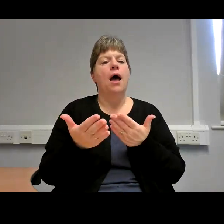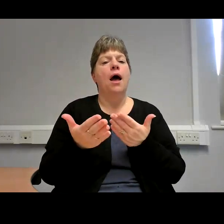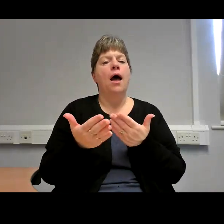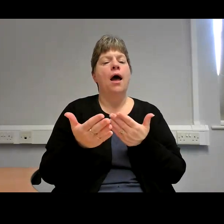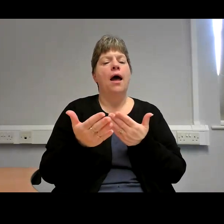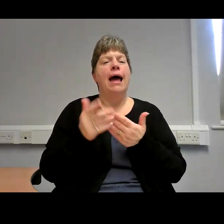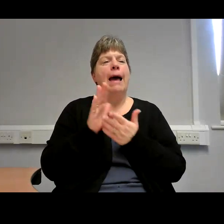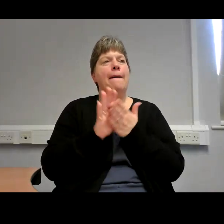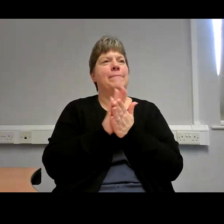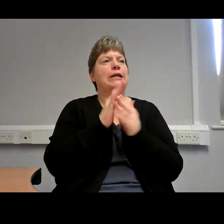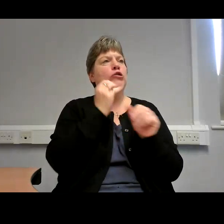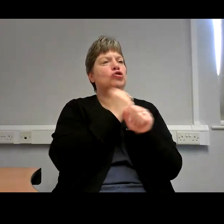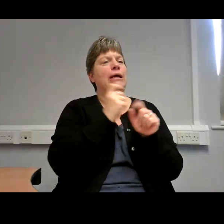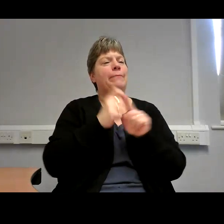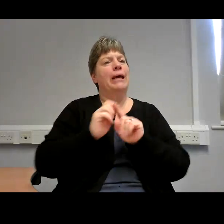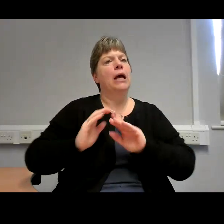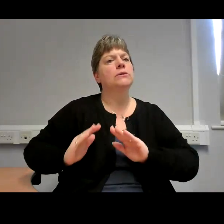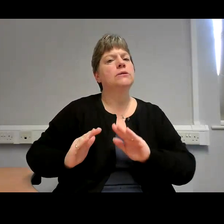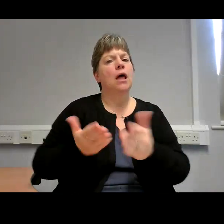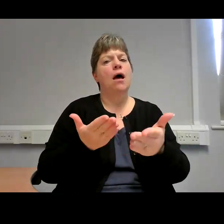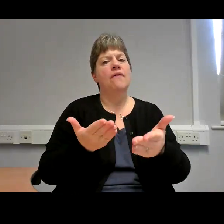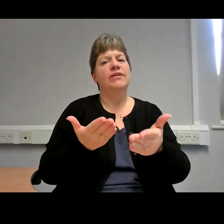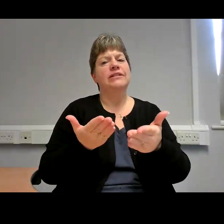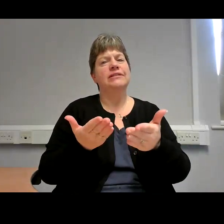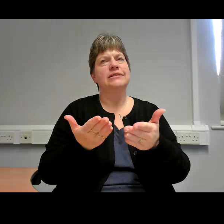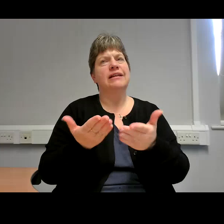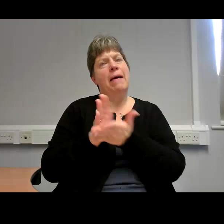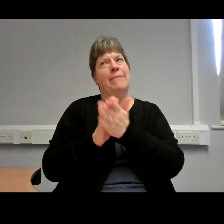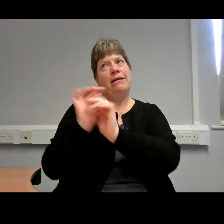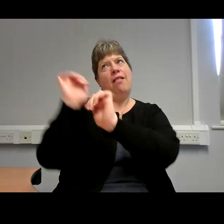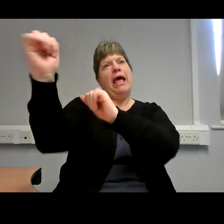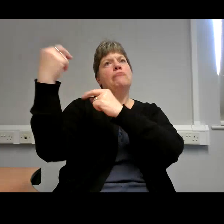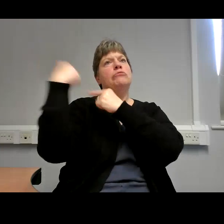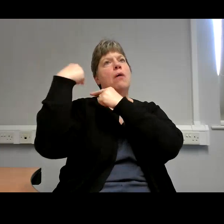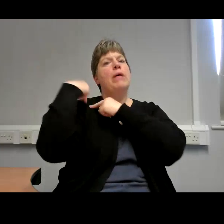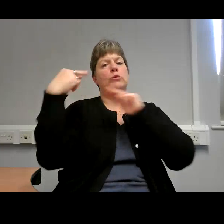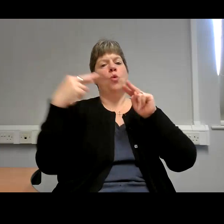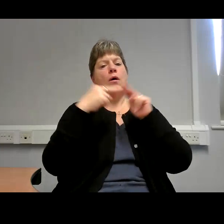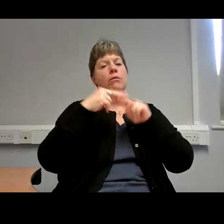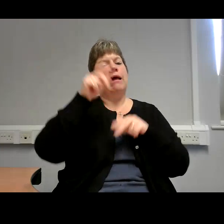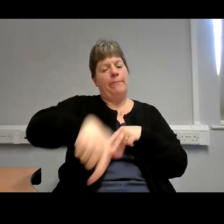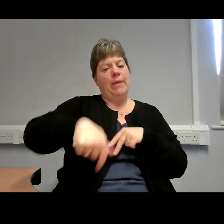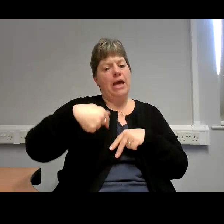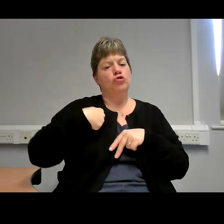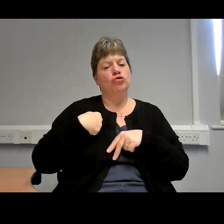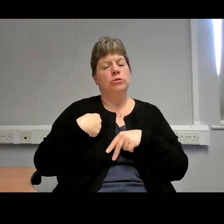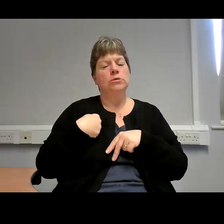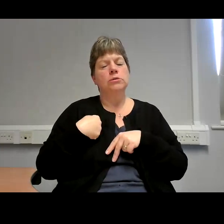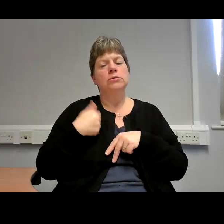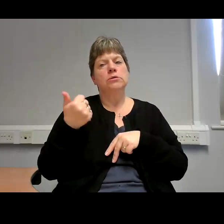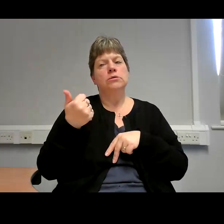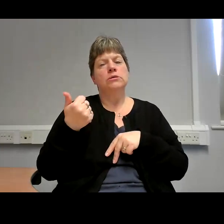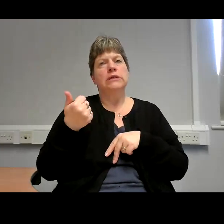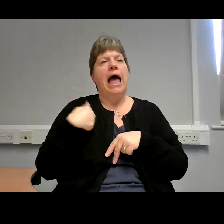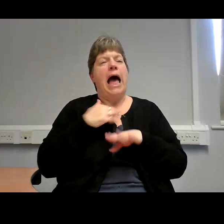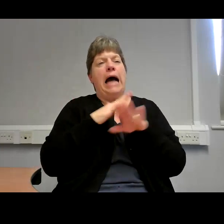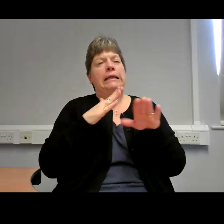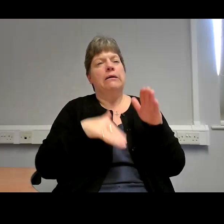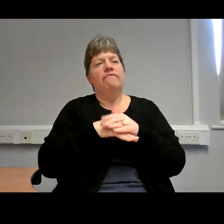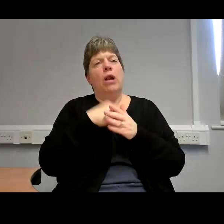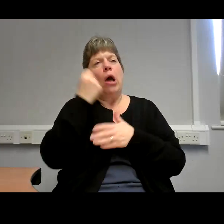the GP service, it's then their responsibility to contact the patients, and they should I didn't quite get that